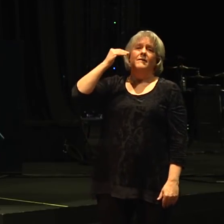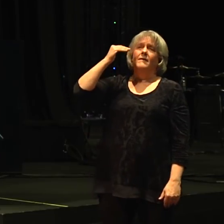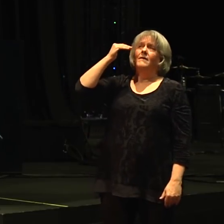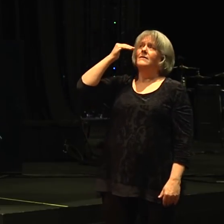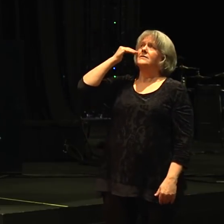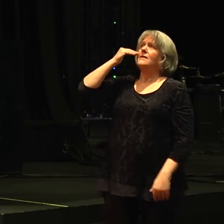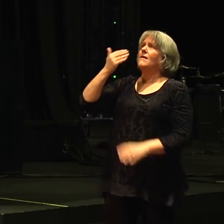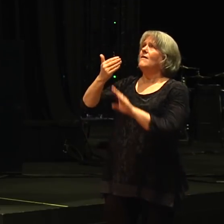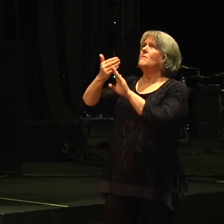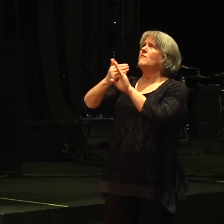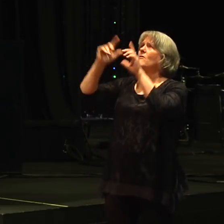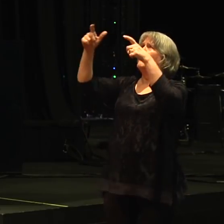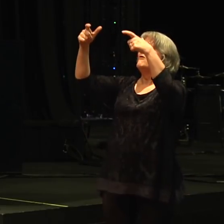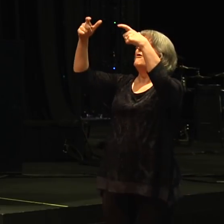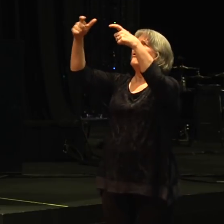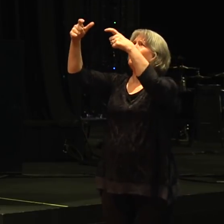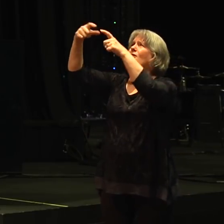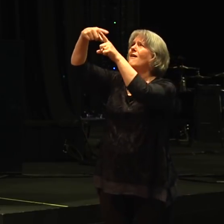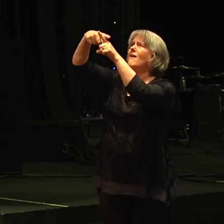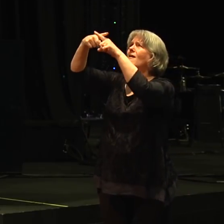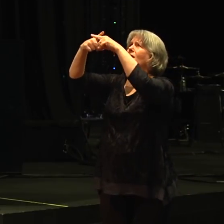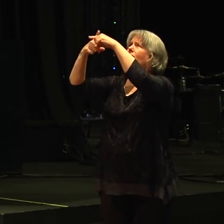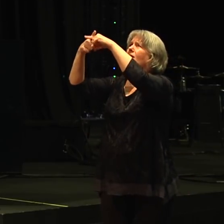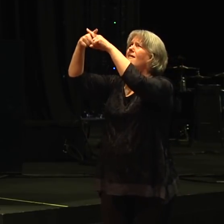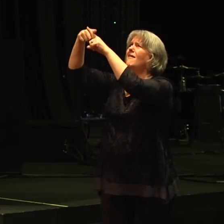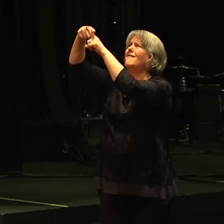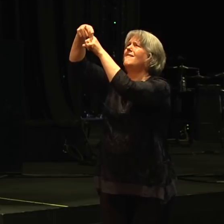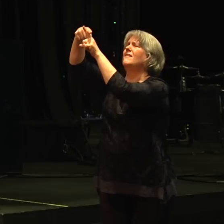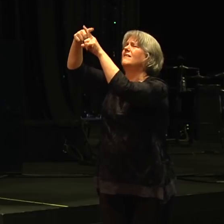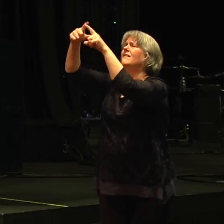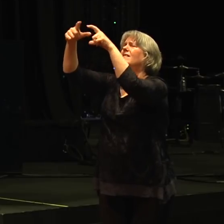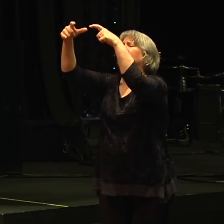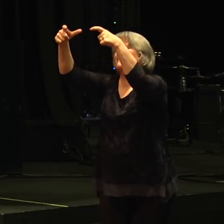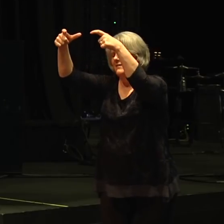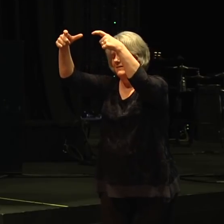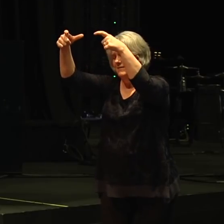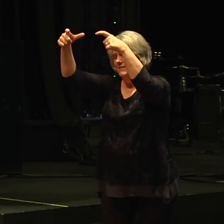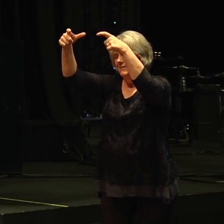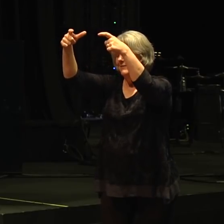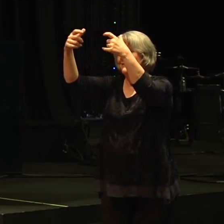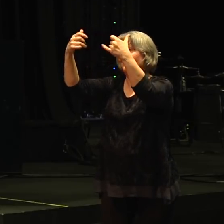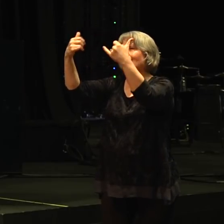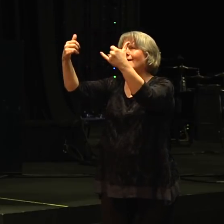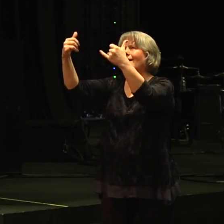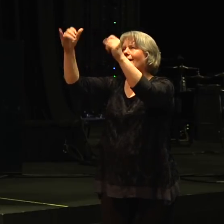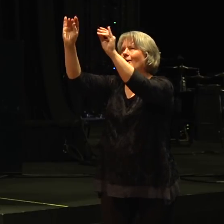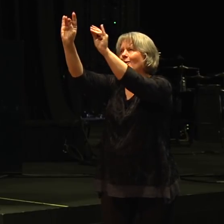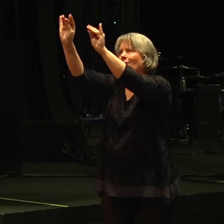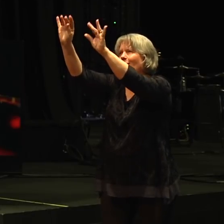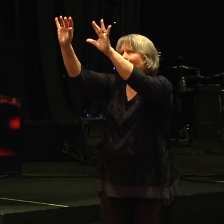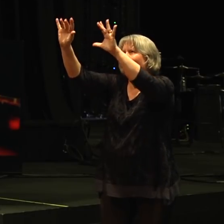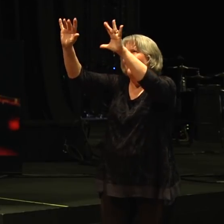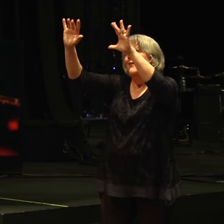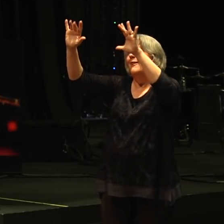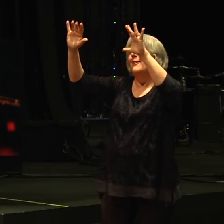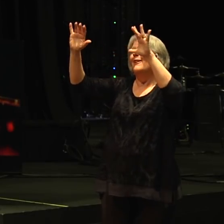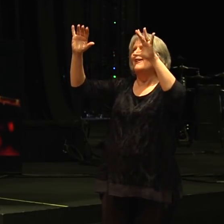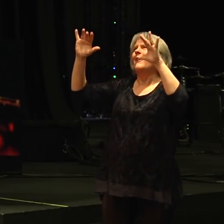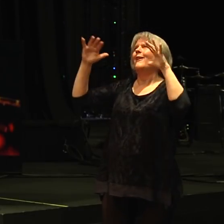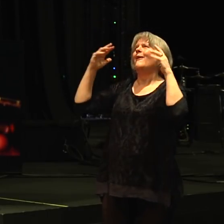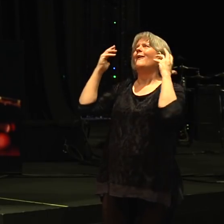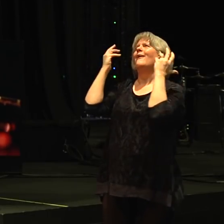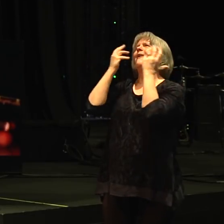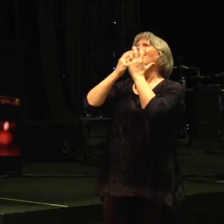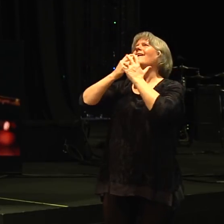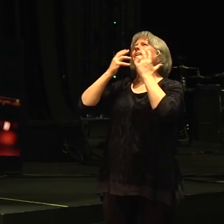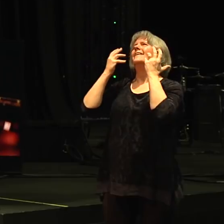That once was crowned with thorns is crowned with